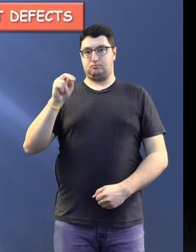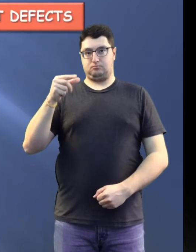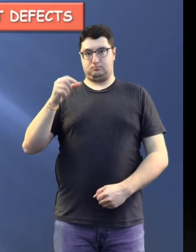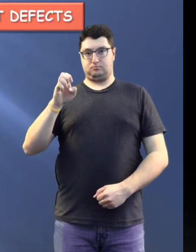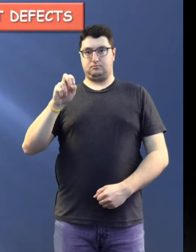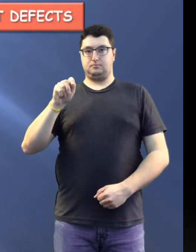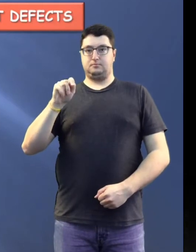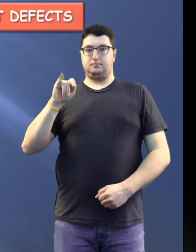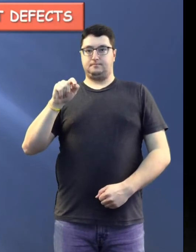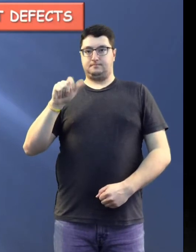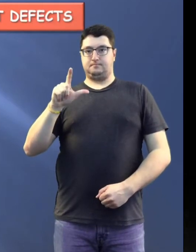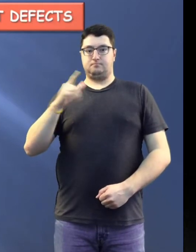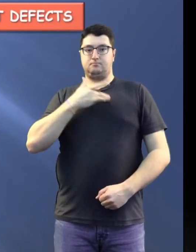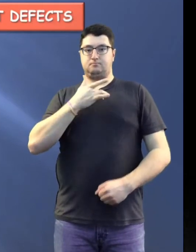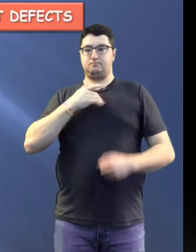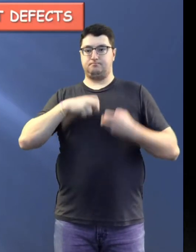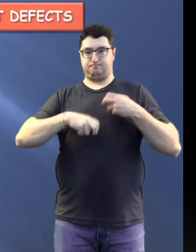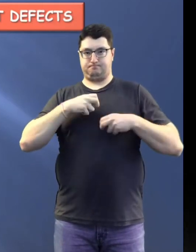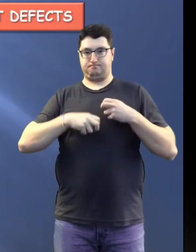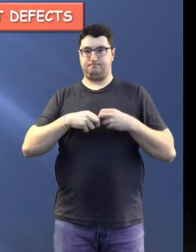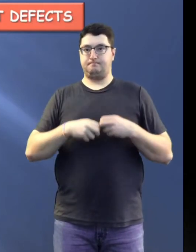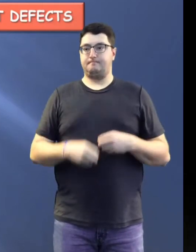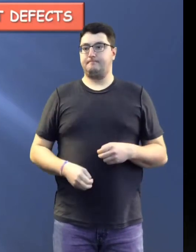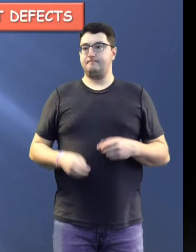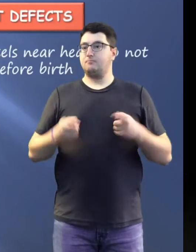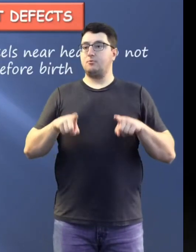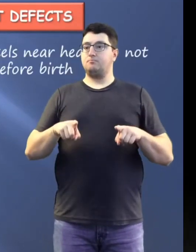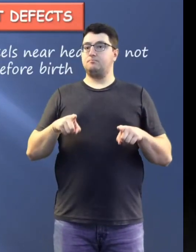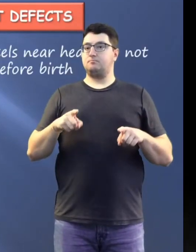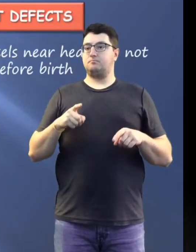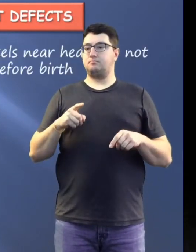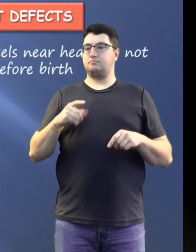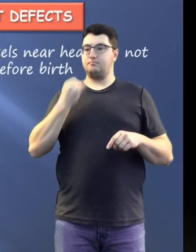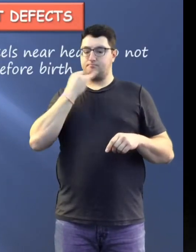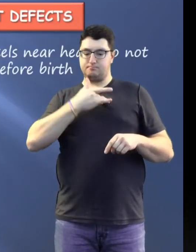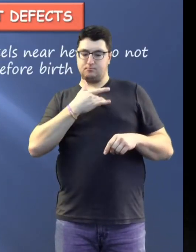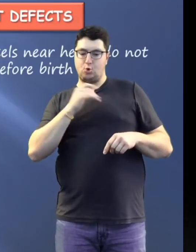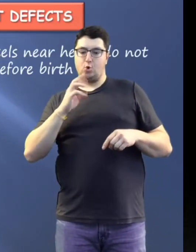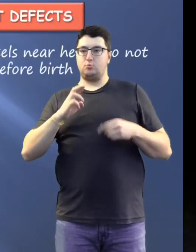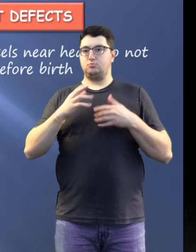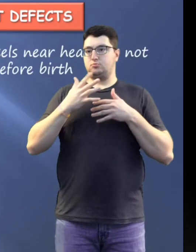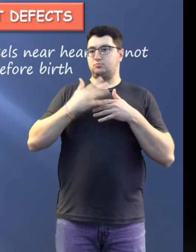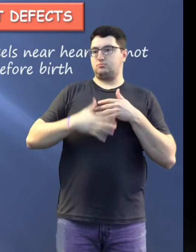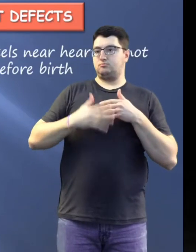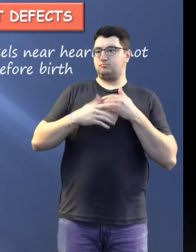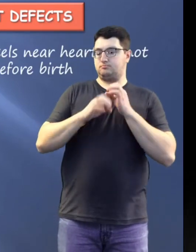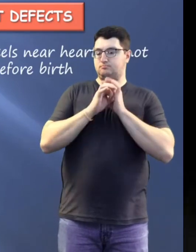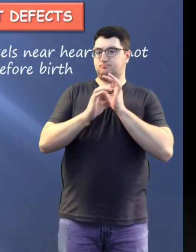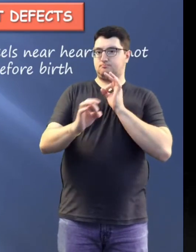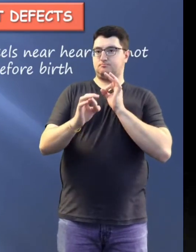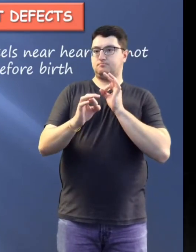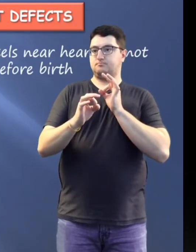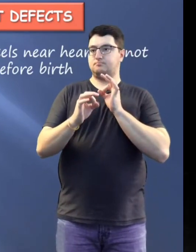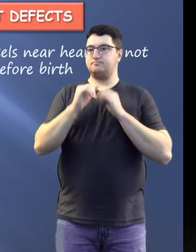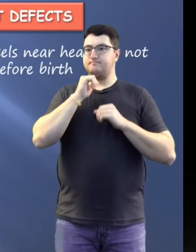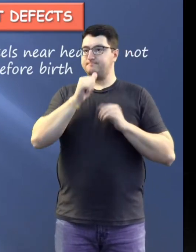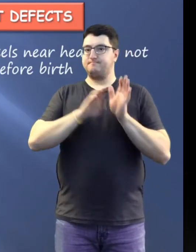A congenital heart defect happens when the heart or the blood vessels near the heart do not develop normally